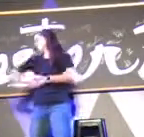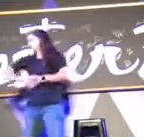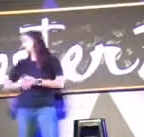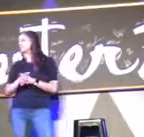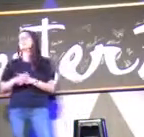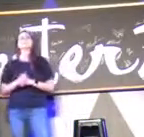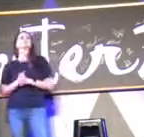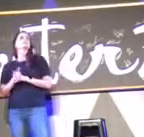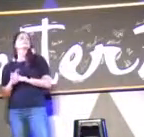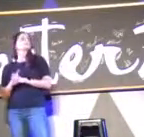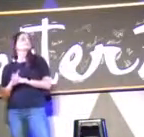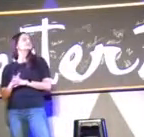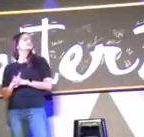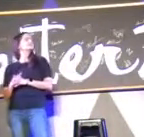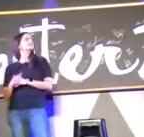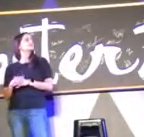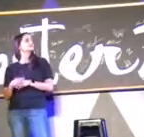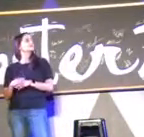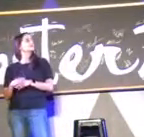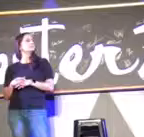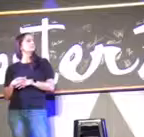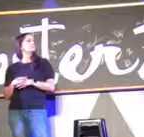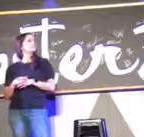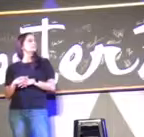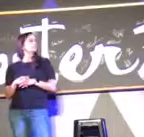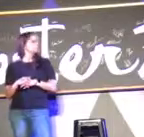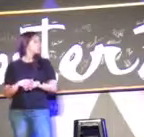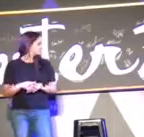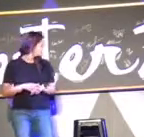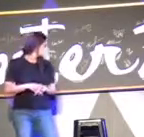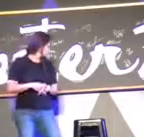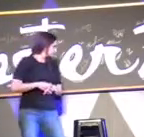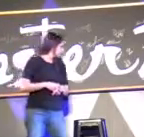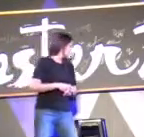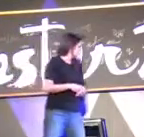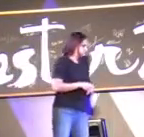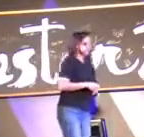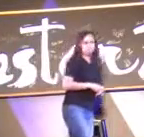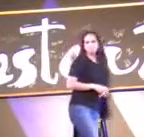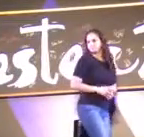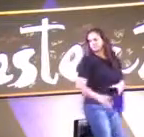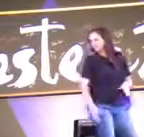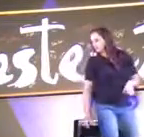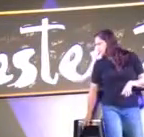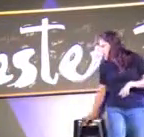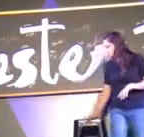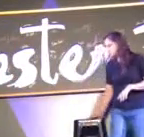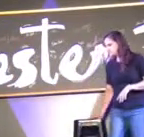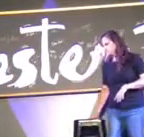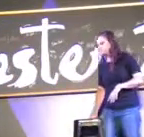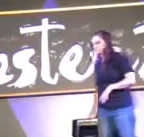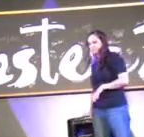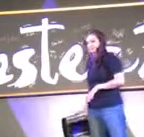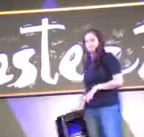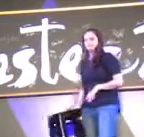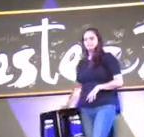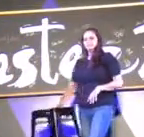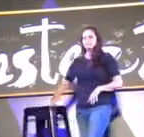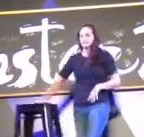how this game works is they're going to be doing their scene. They're going to be having some fun. And at any given time, I'm going to go ahead and ring the bell. And I'm